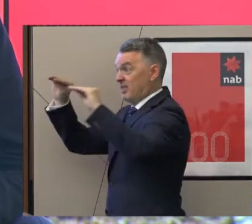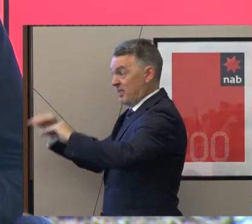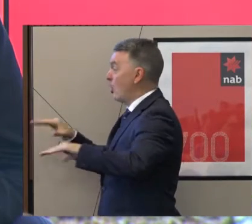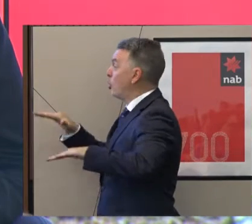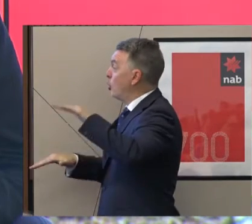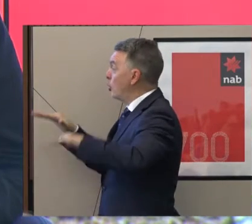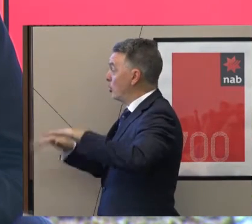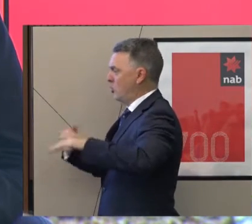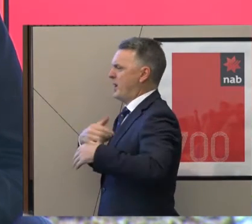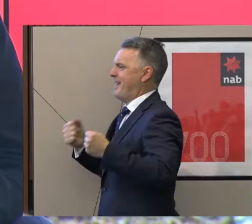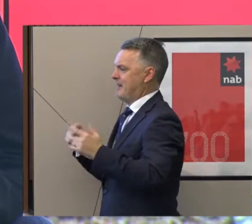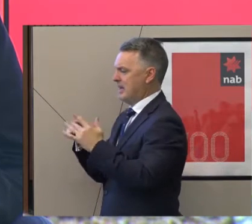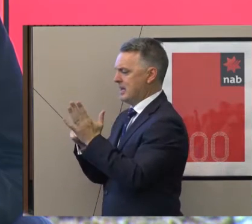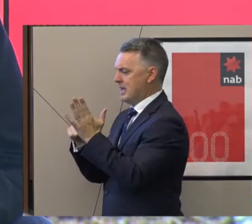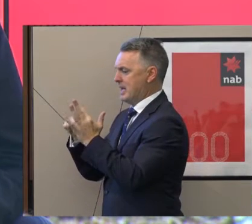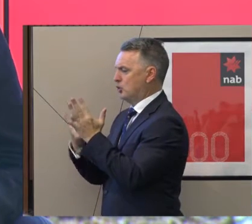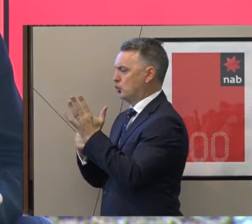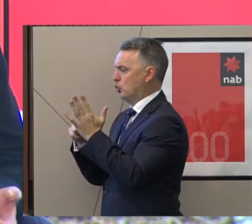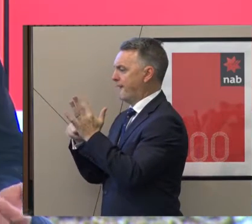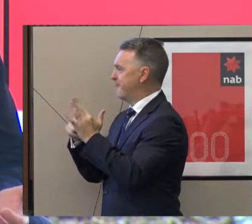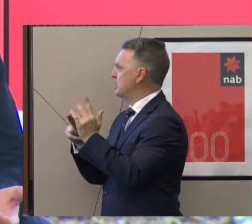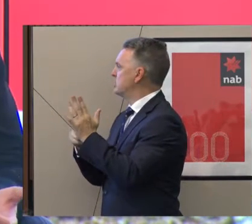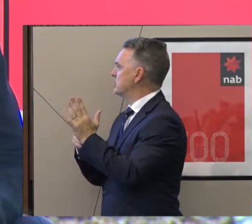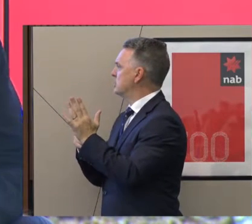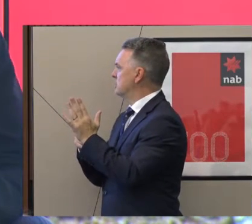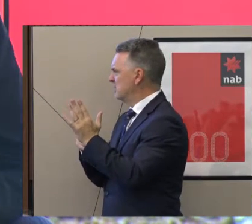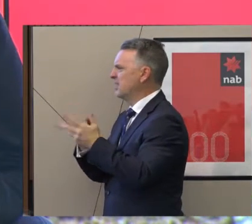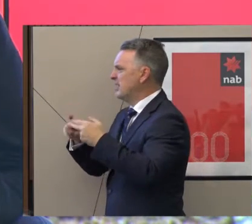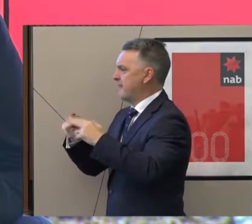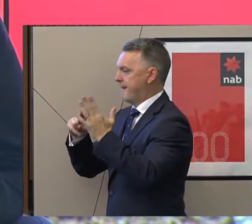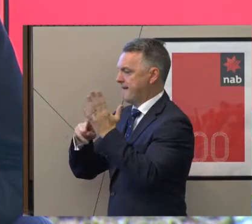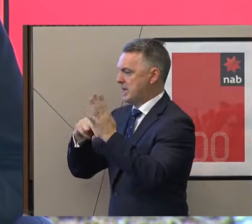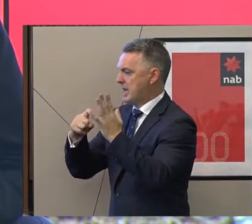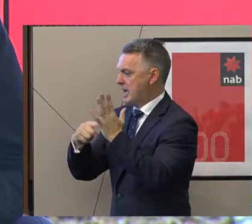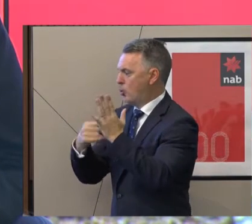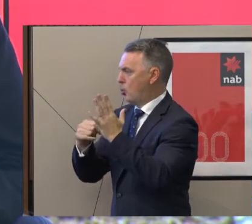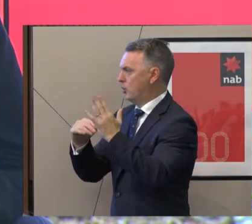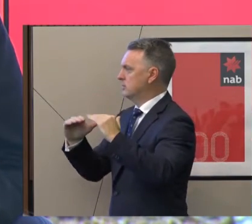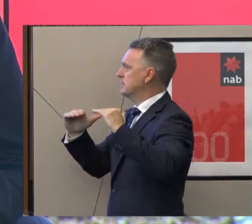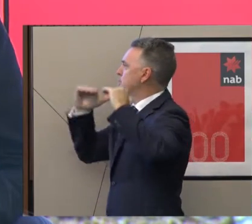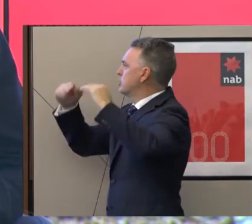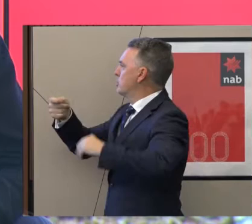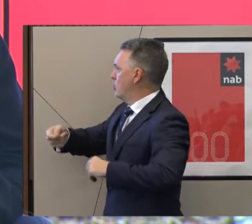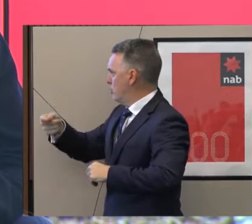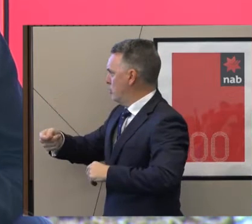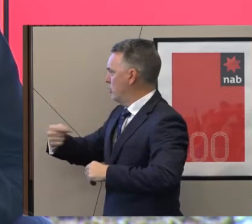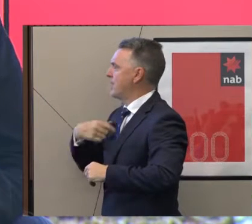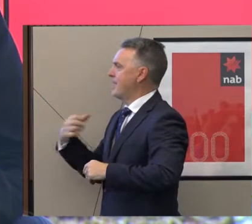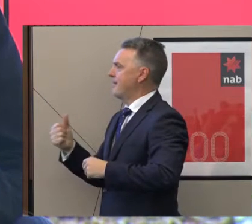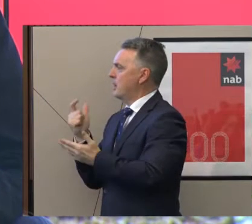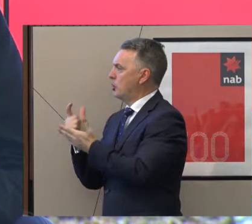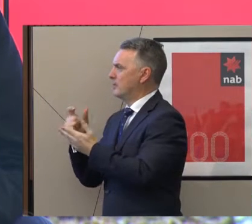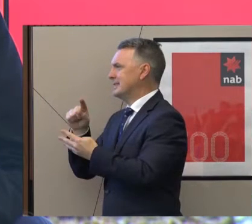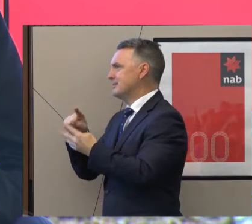intervention function. In matters that go to VCAT or in the Supreme Court, there are a number of disability cases where